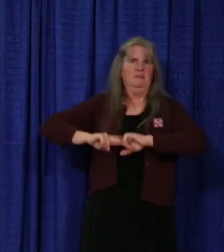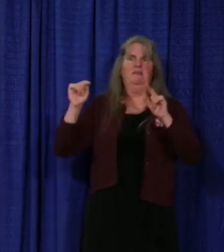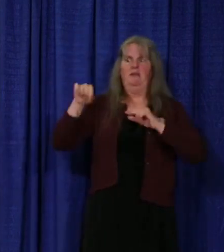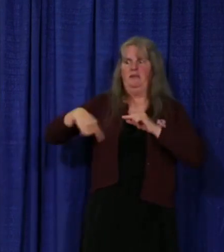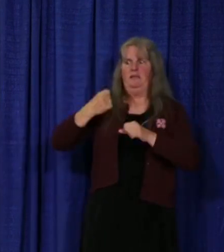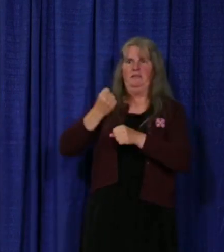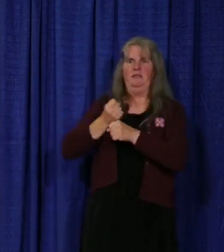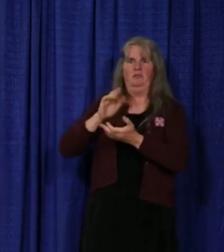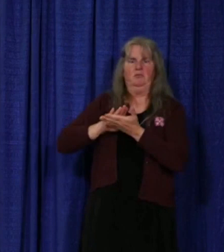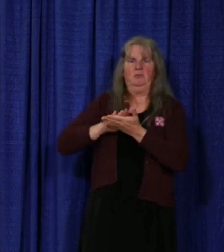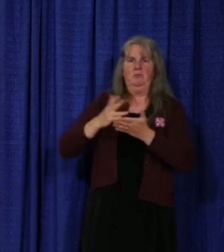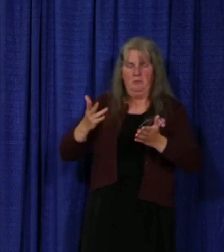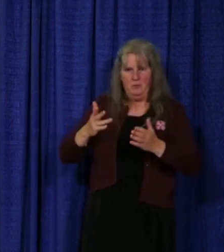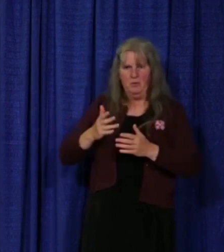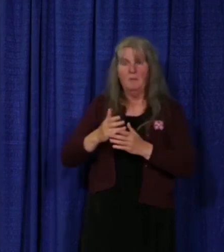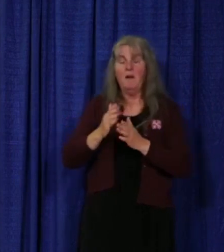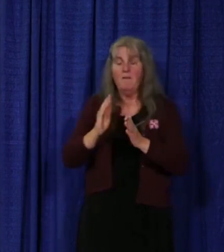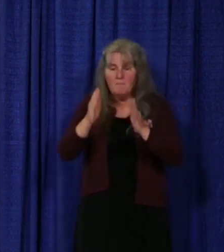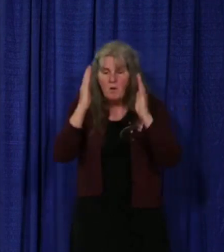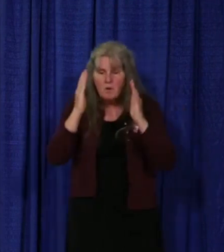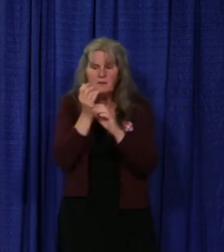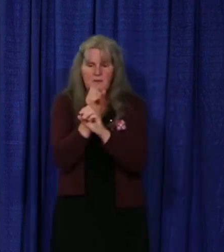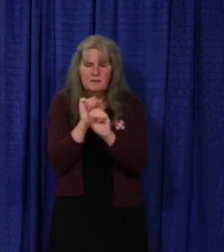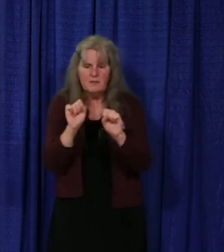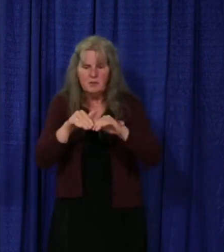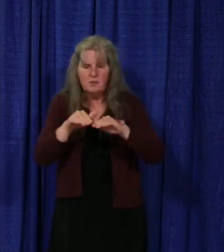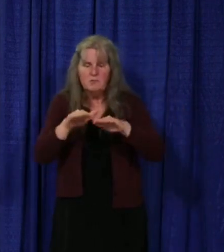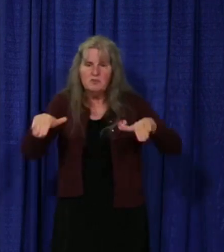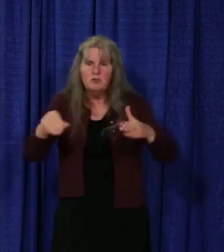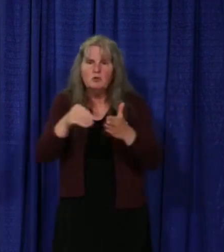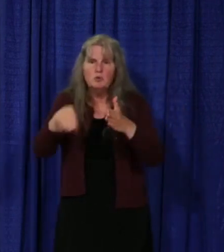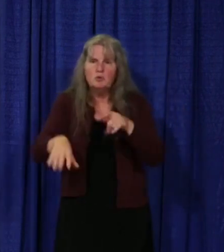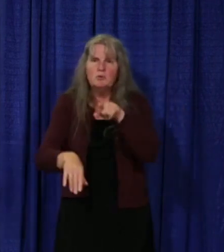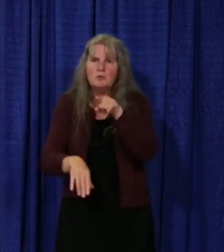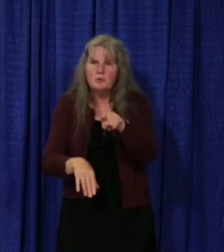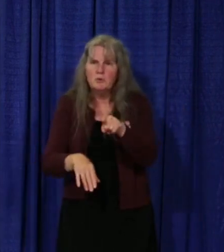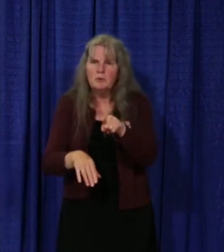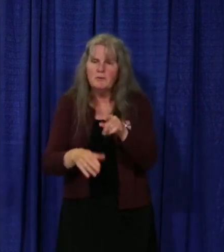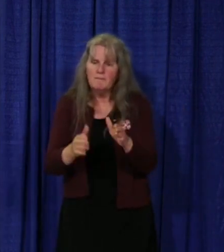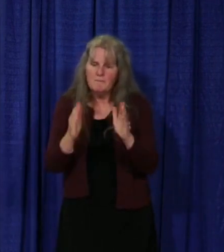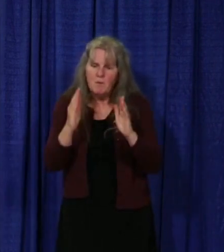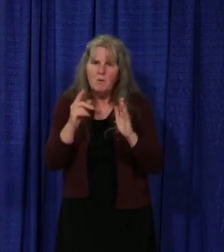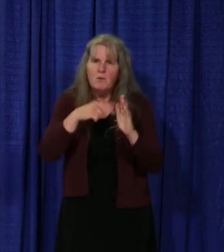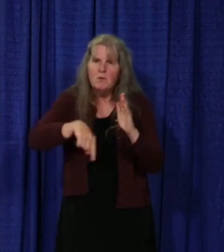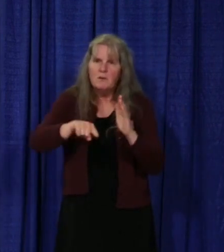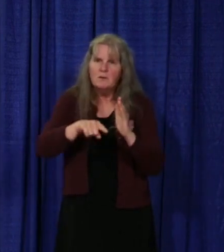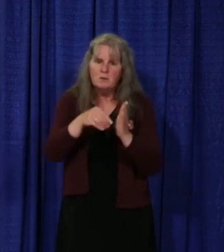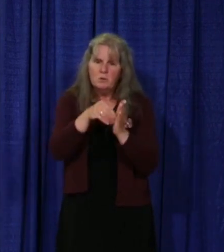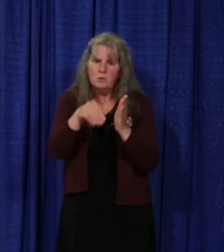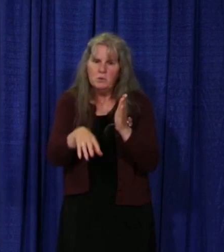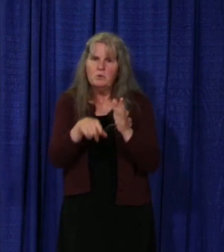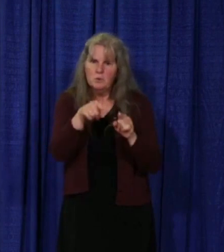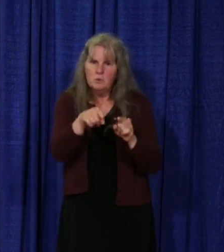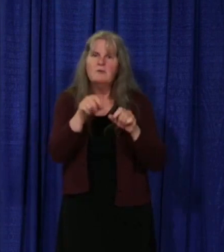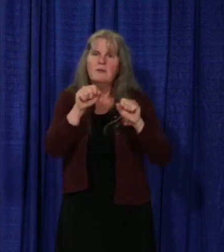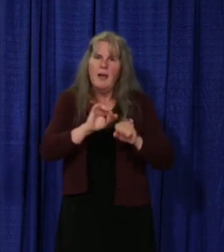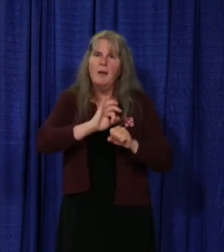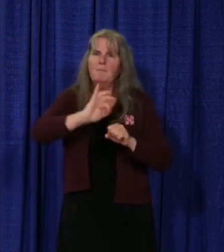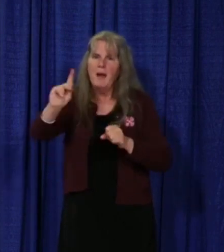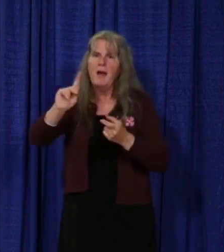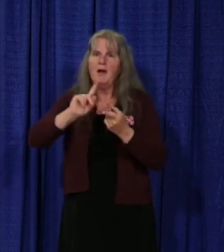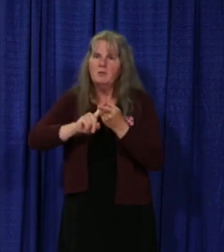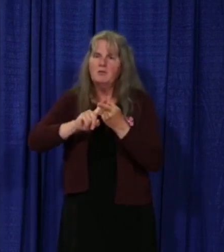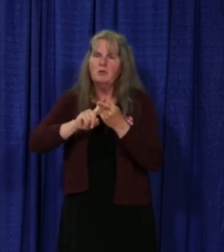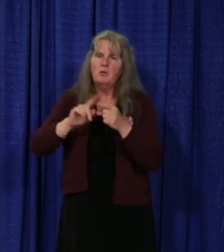This is about putting the interests of the students first, and our focus is always on ensuring that as many students as possible can return